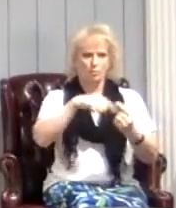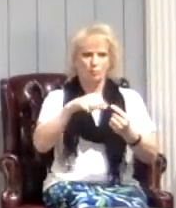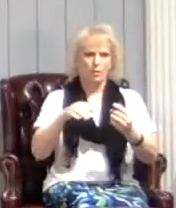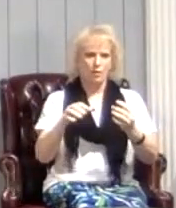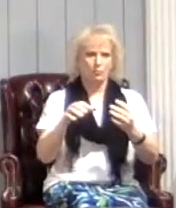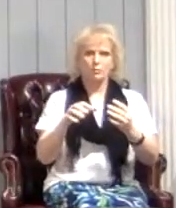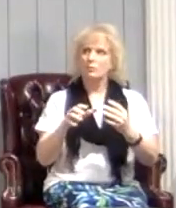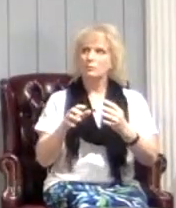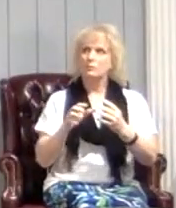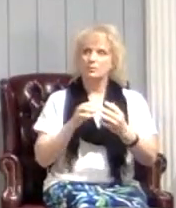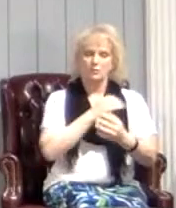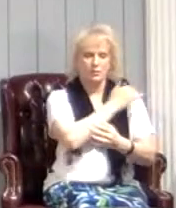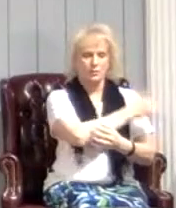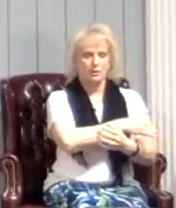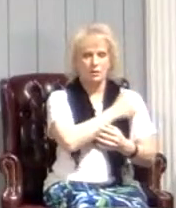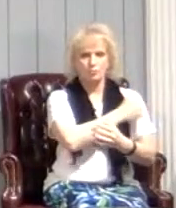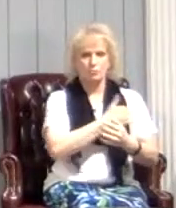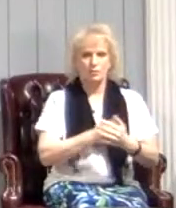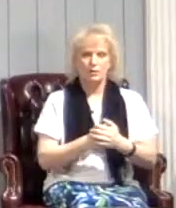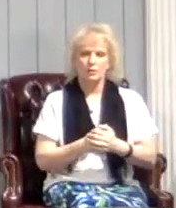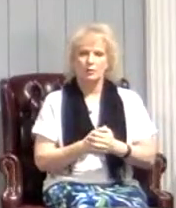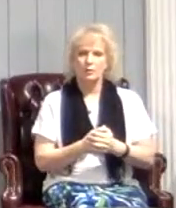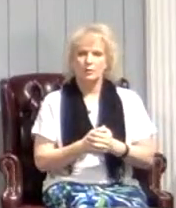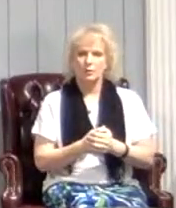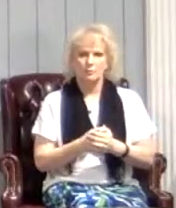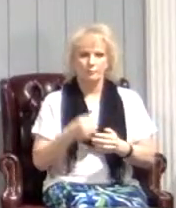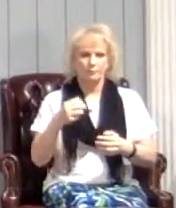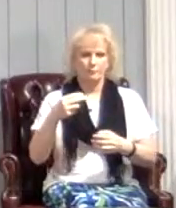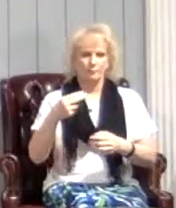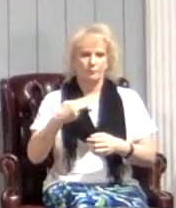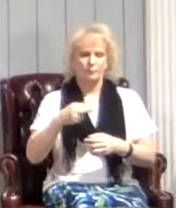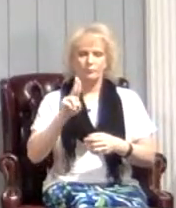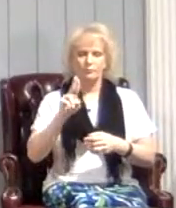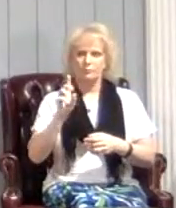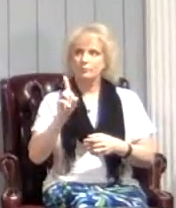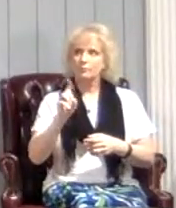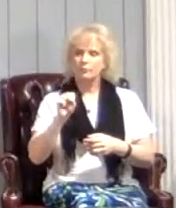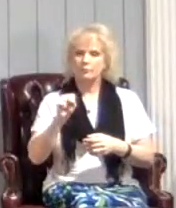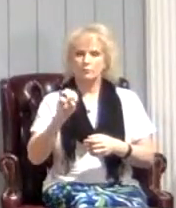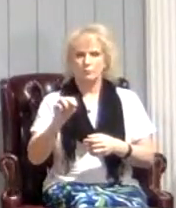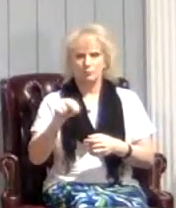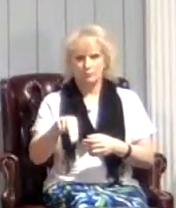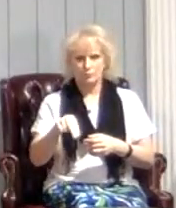Hudson Taylor was a missionary back in the 1800s, and